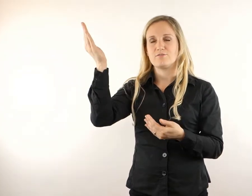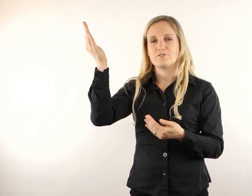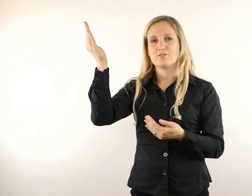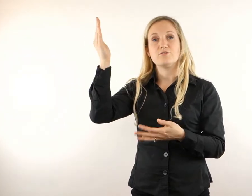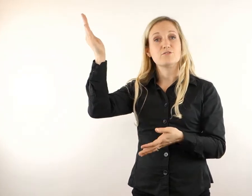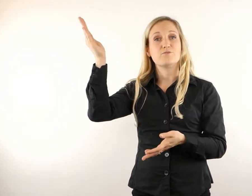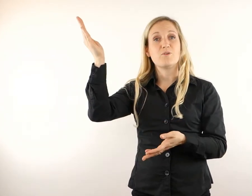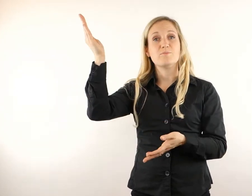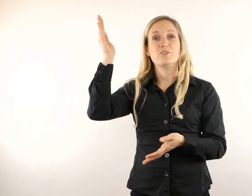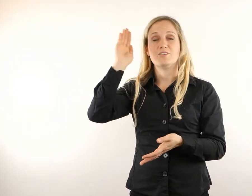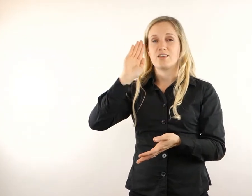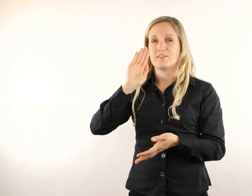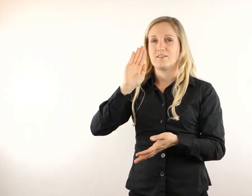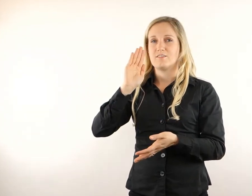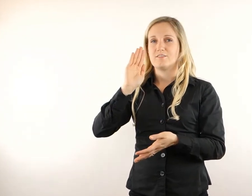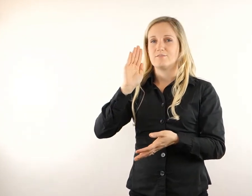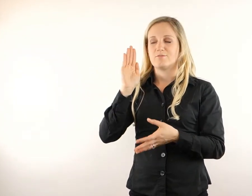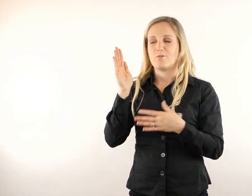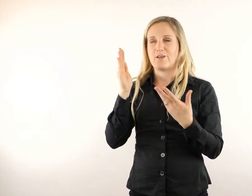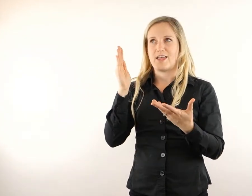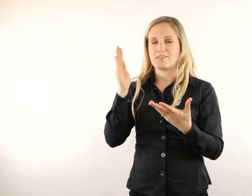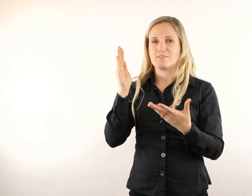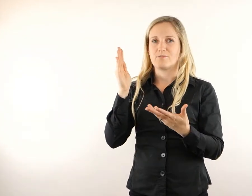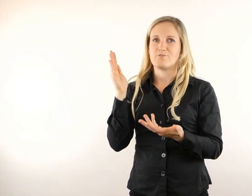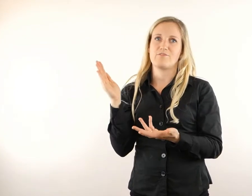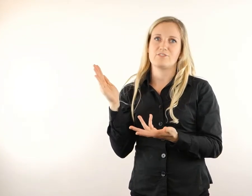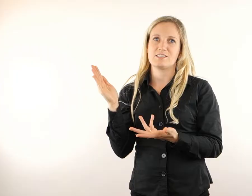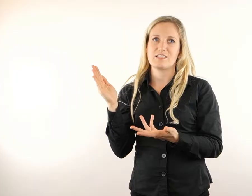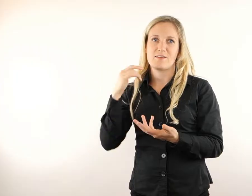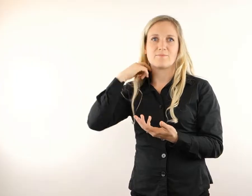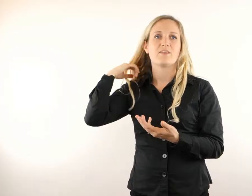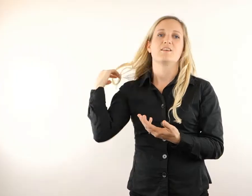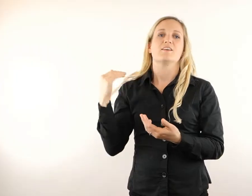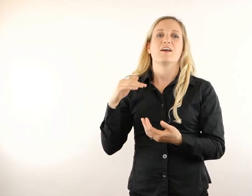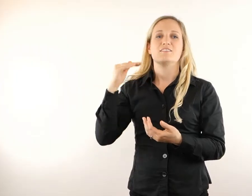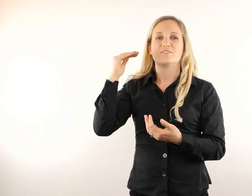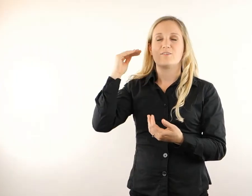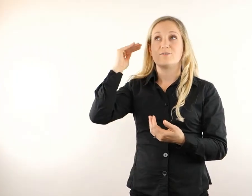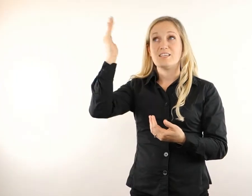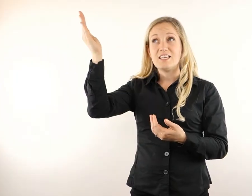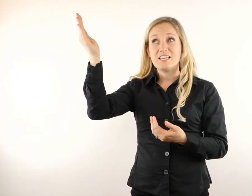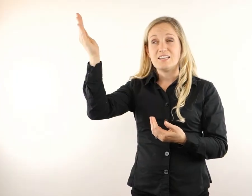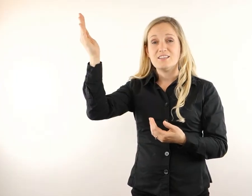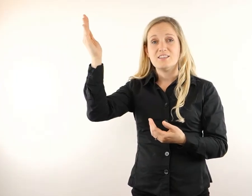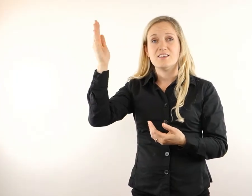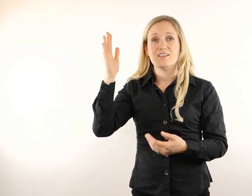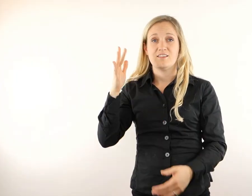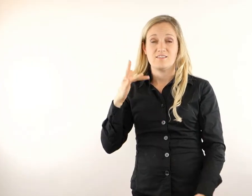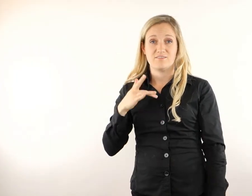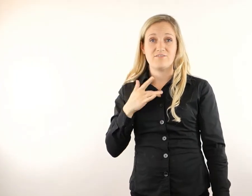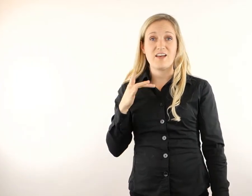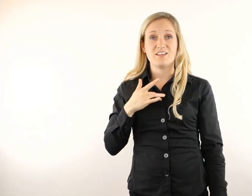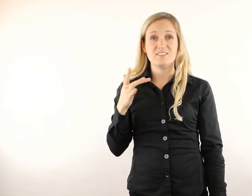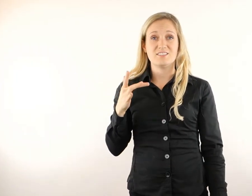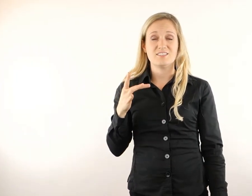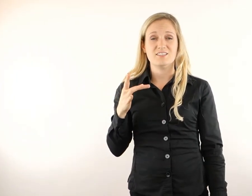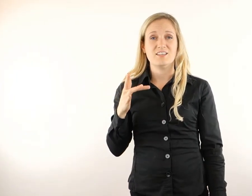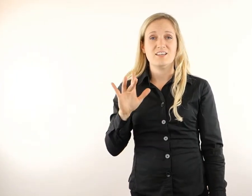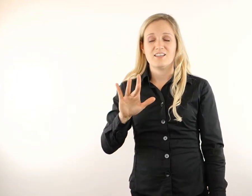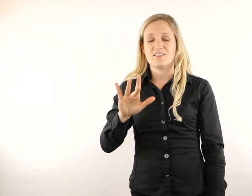use a formal like whole hand when referencing them. And so he felt,